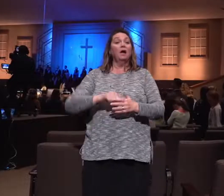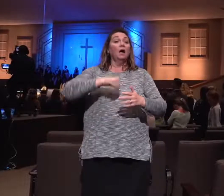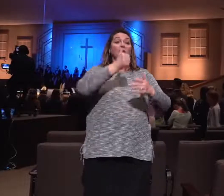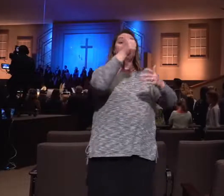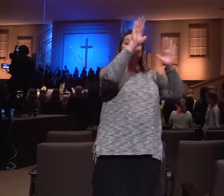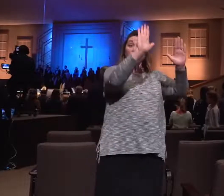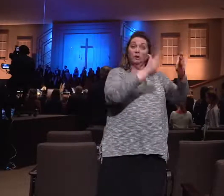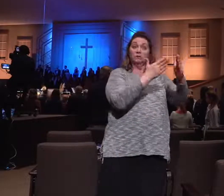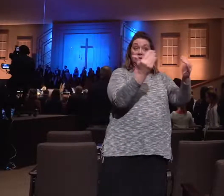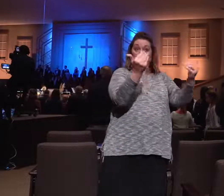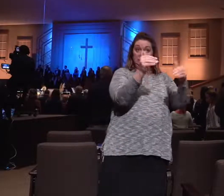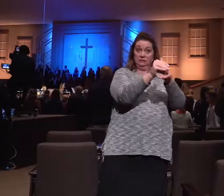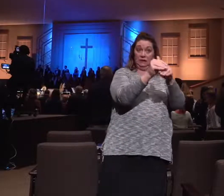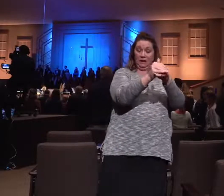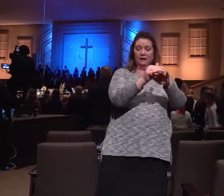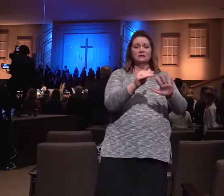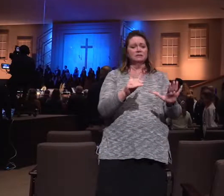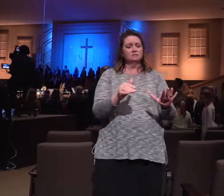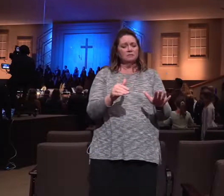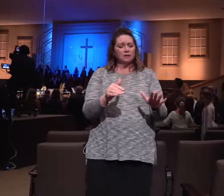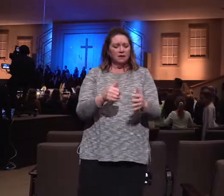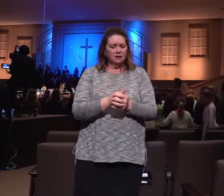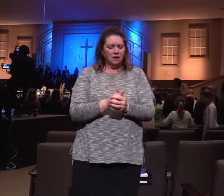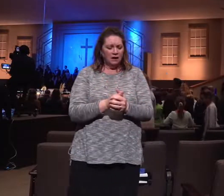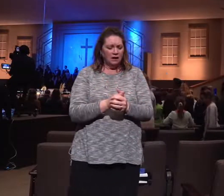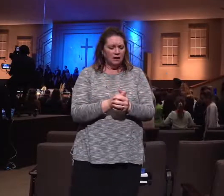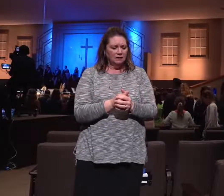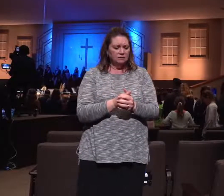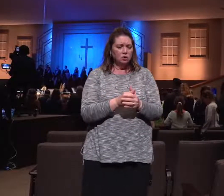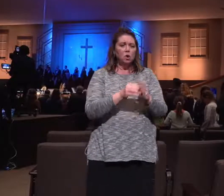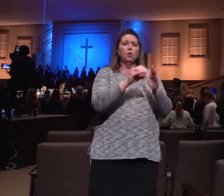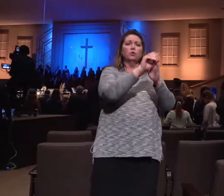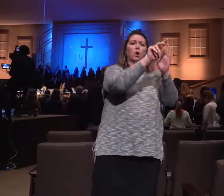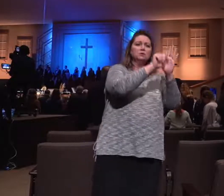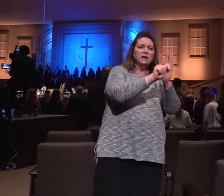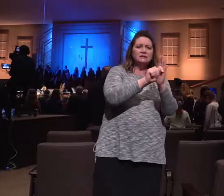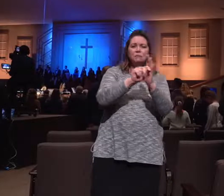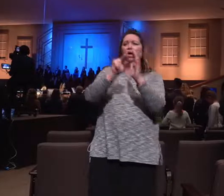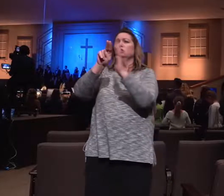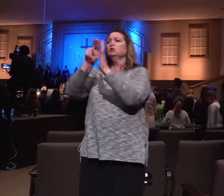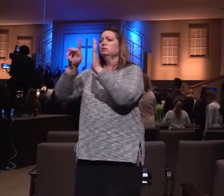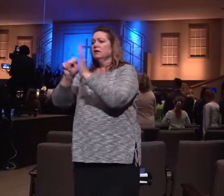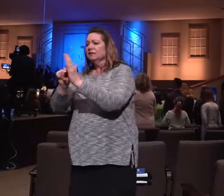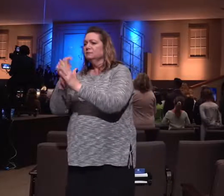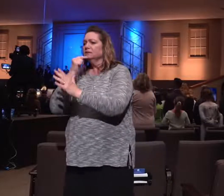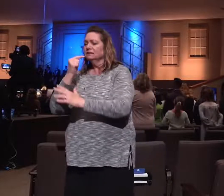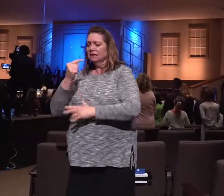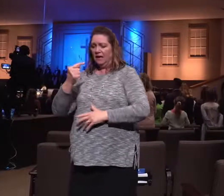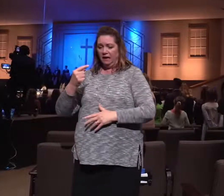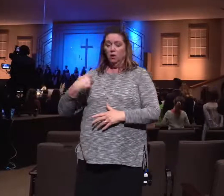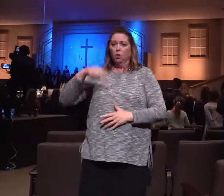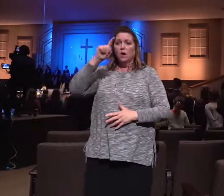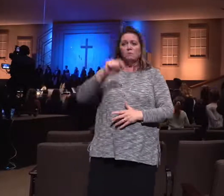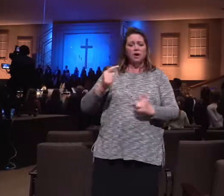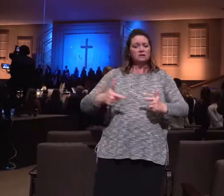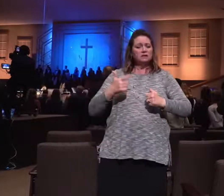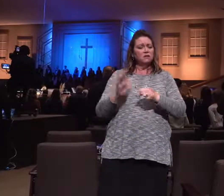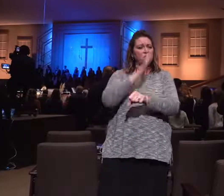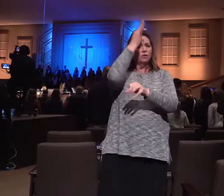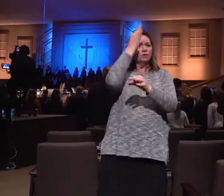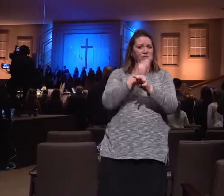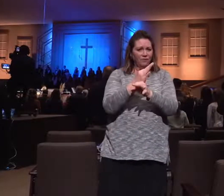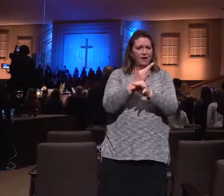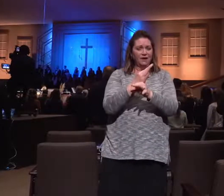song this evening. You know, Old Testament and New Testament say that the just shall live by faith. As we live by faith, we'll advance